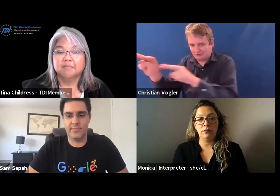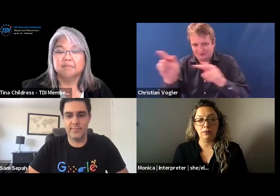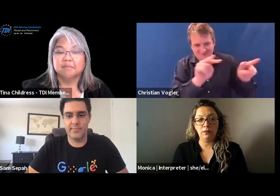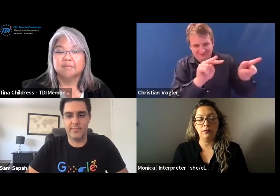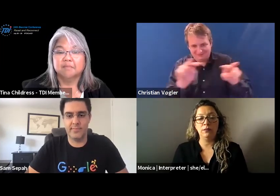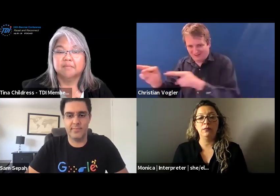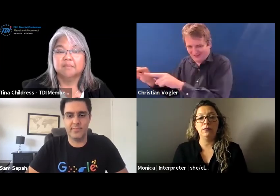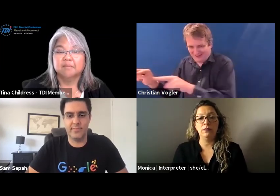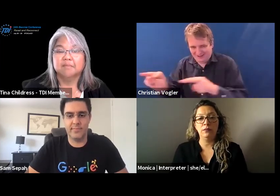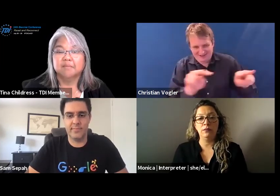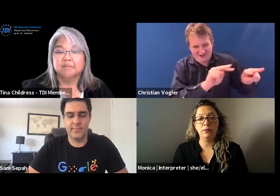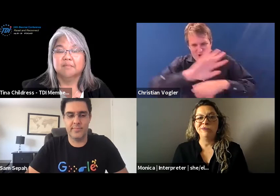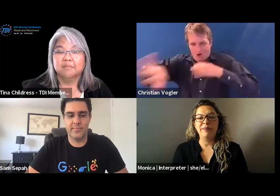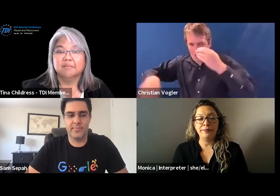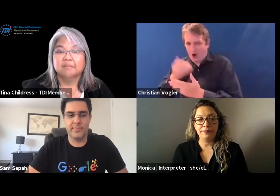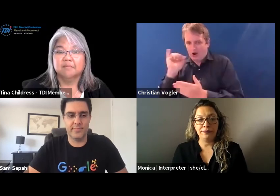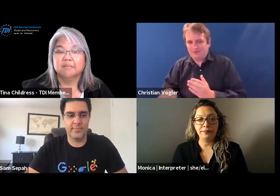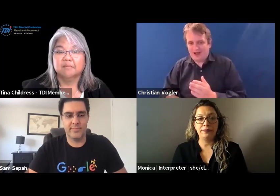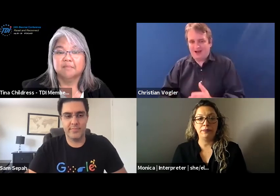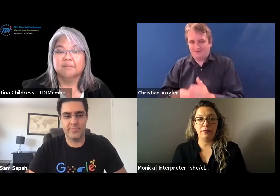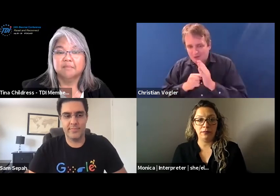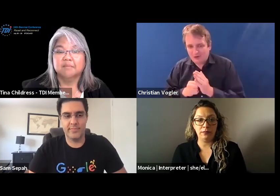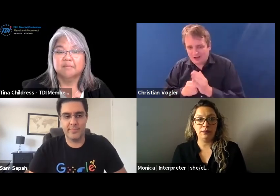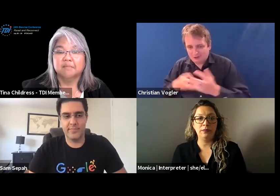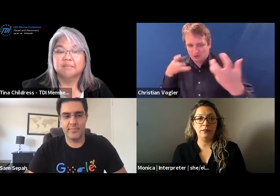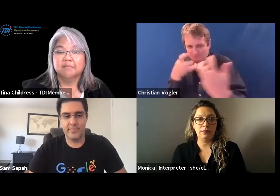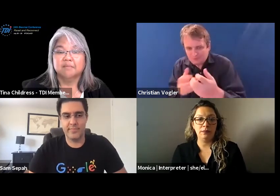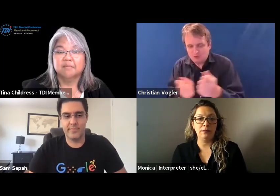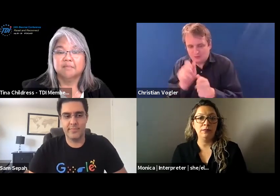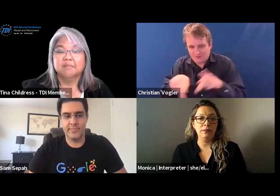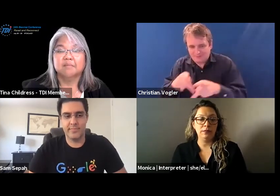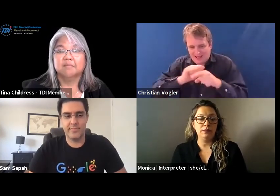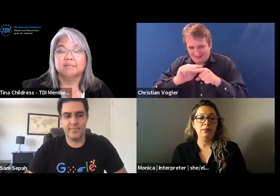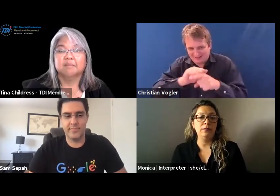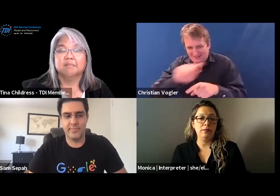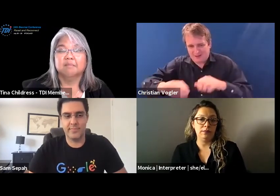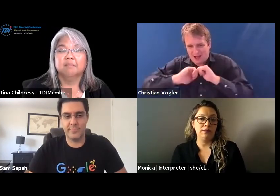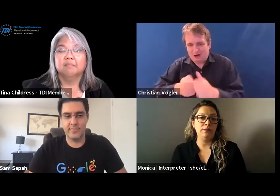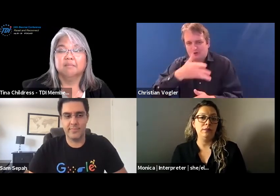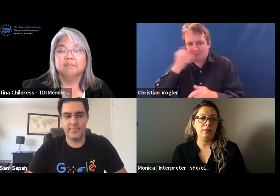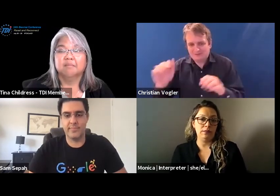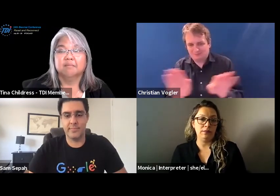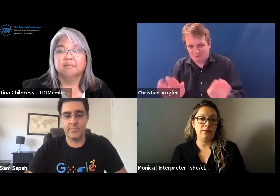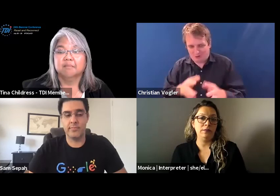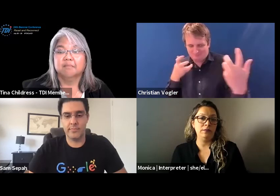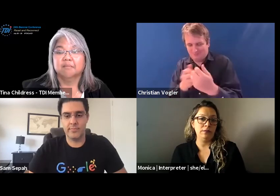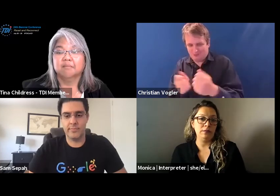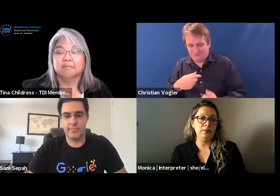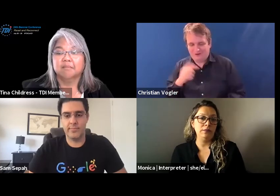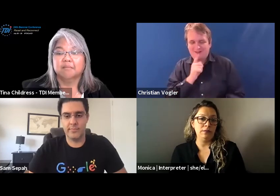you can visually go back and forth. And all of that is required to have best